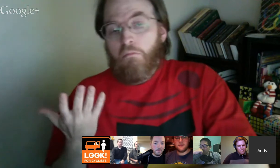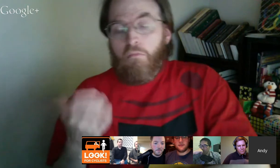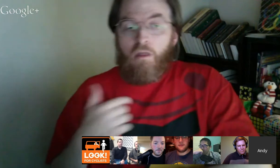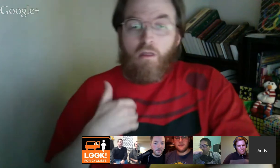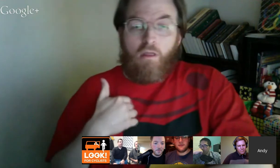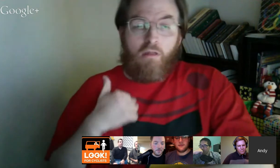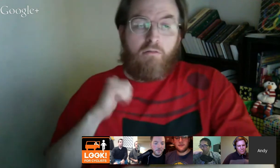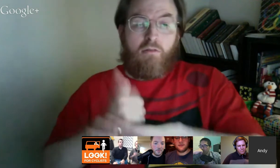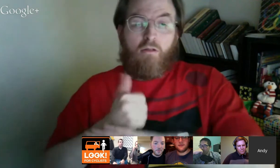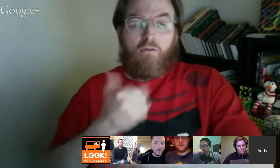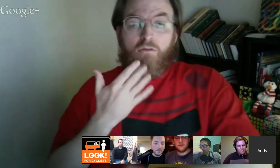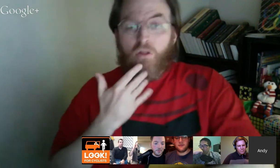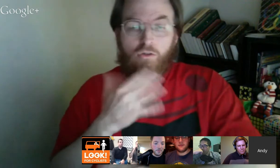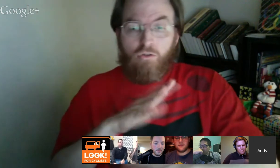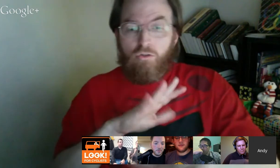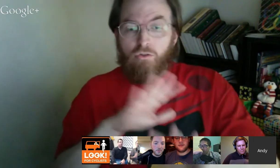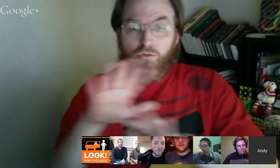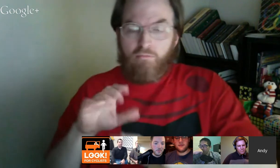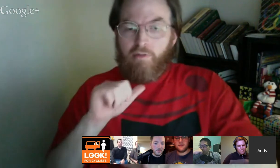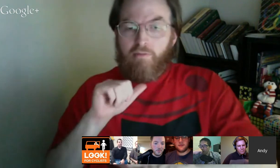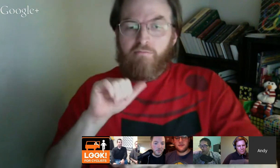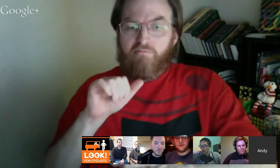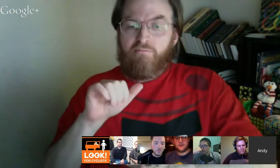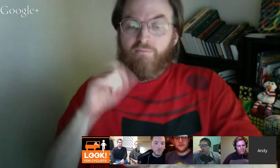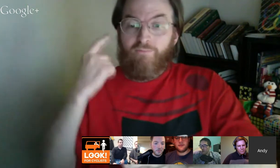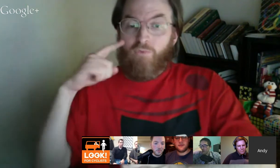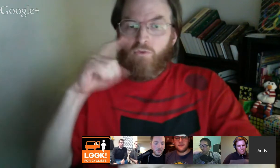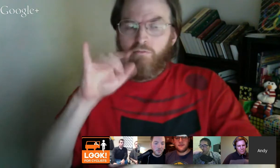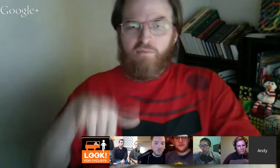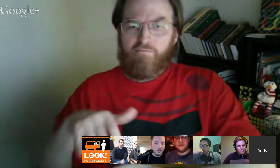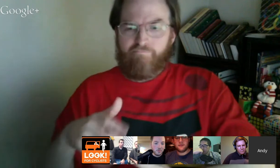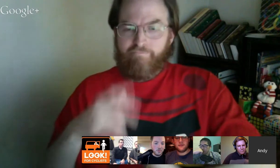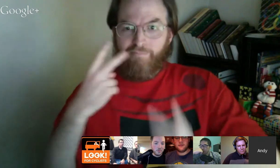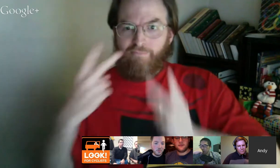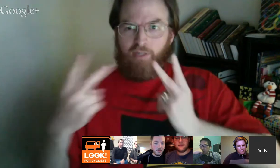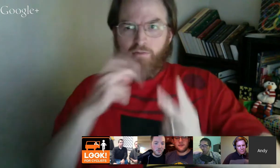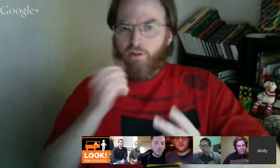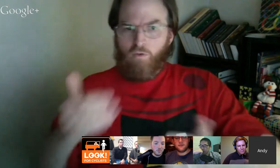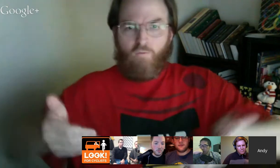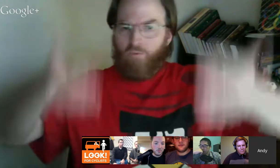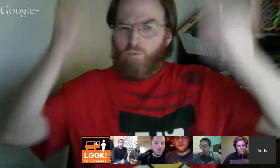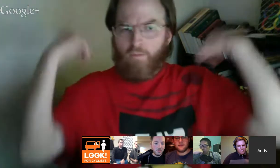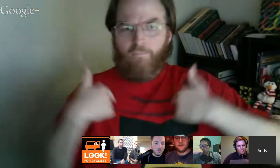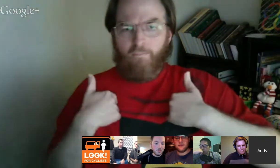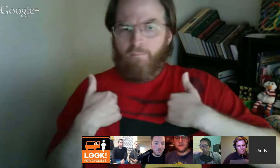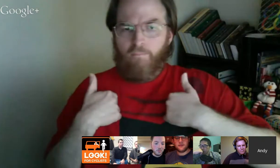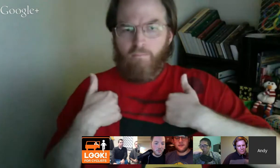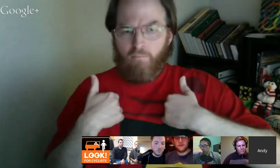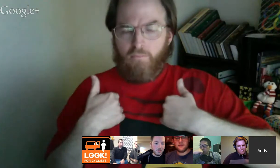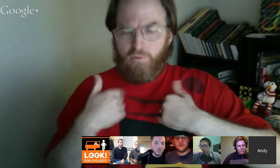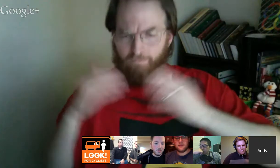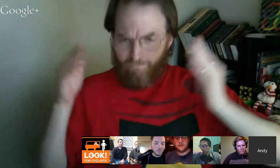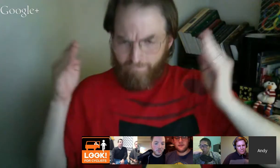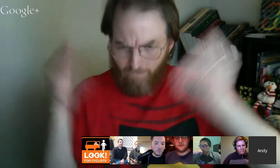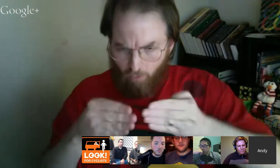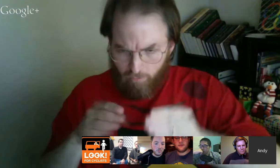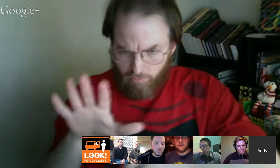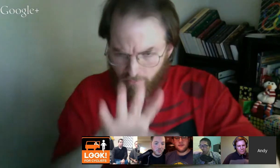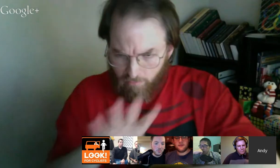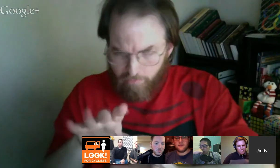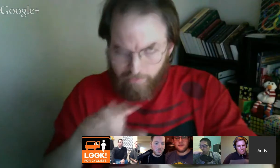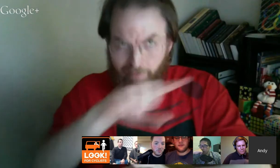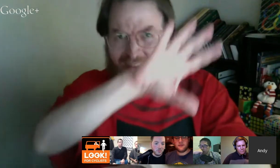what assistive technologies blind people might use, but I set up specific colors, for that visual, so that I